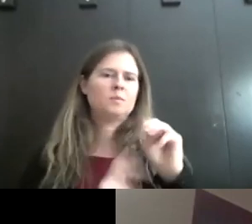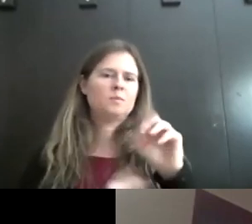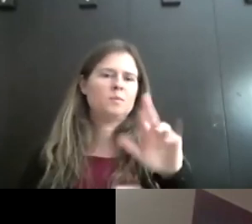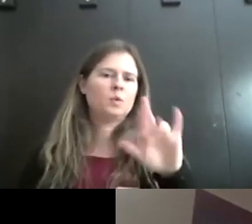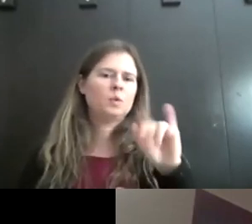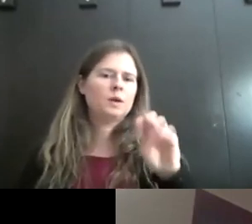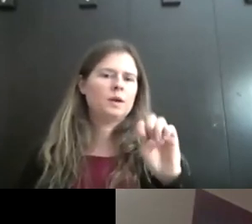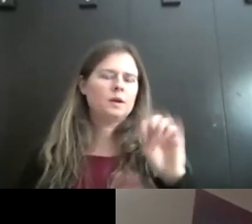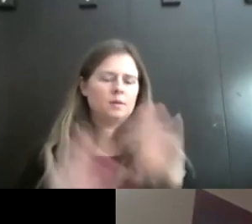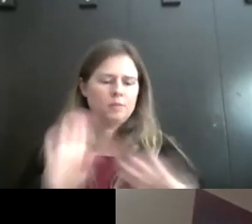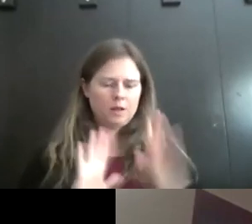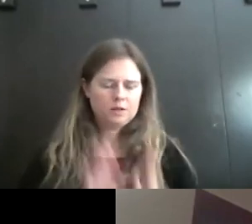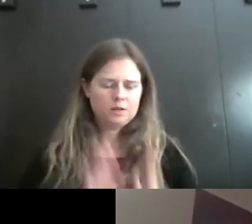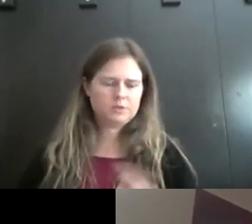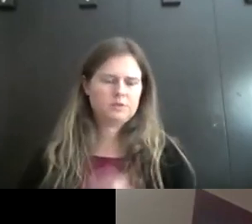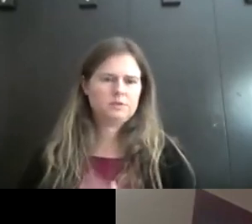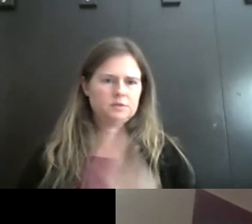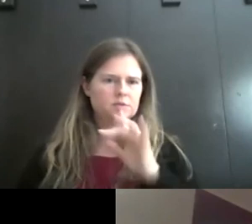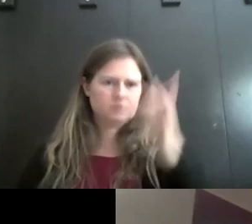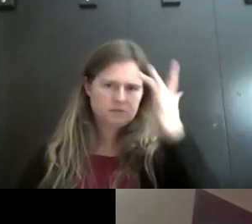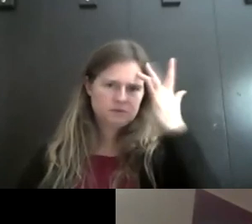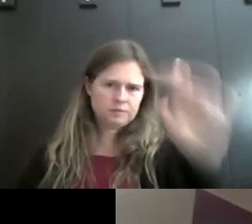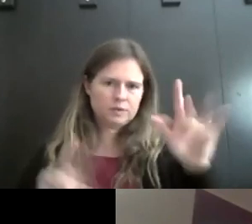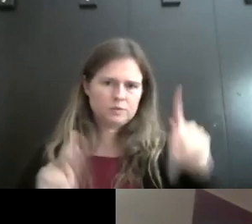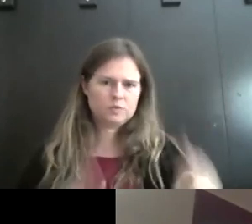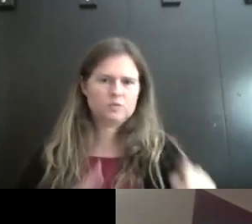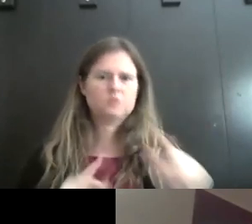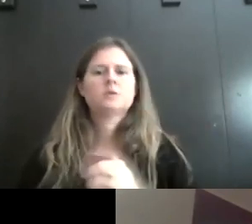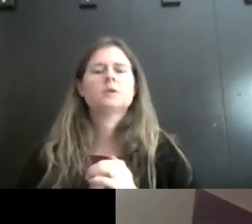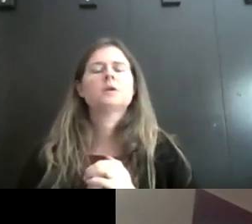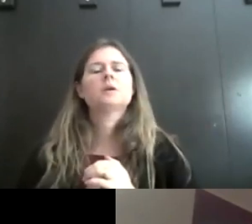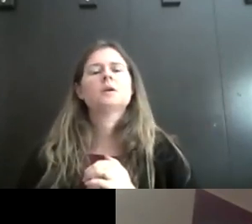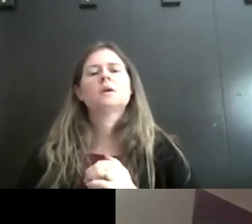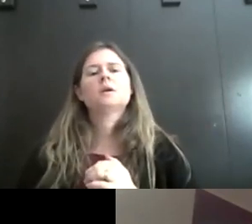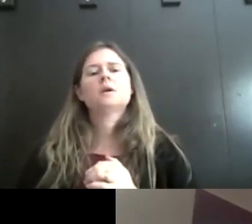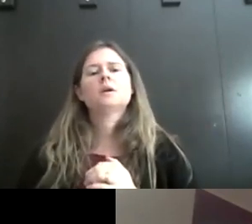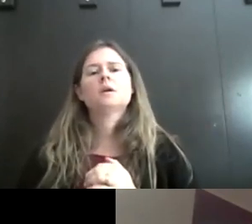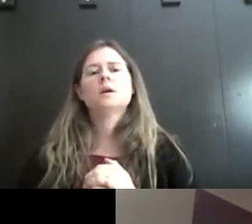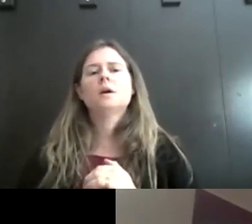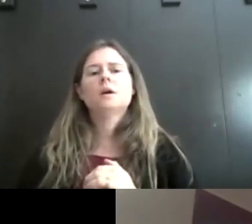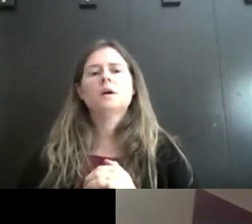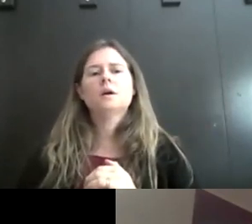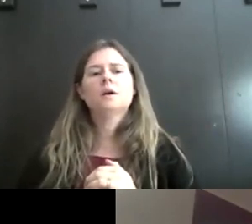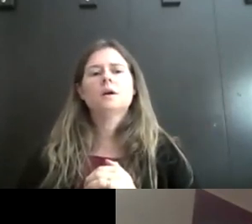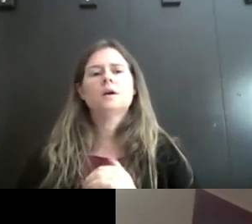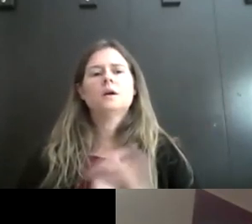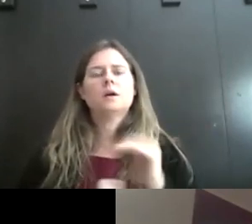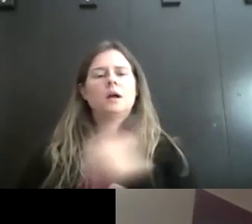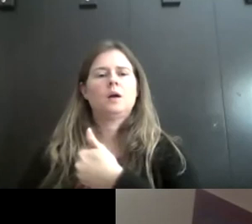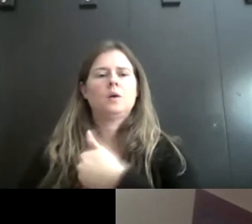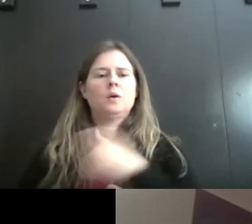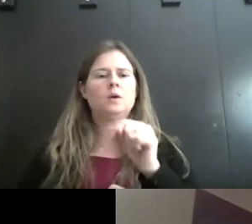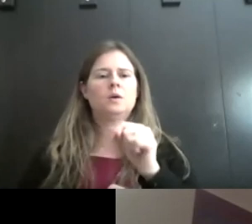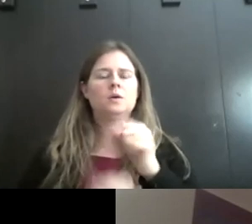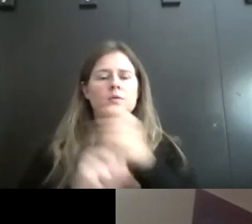intelligent. As I say, we have our tamales are not just for